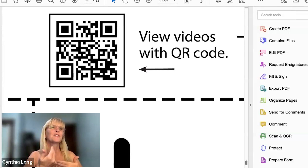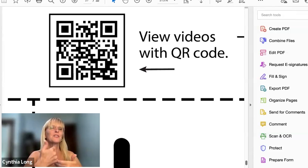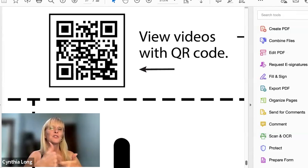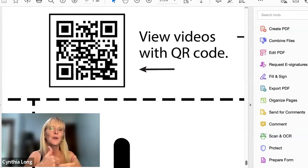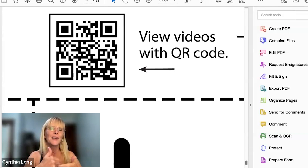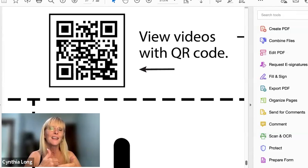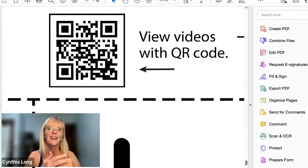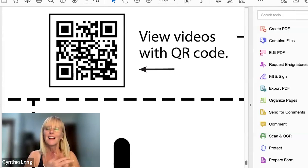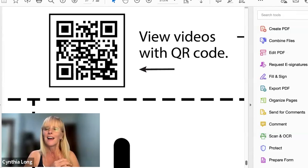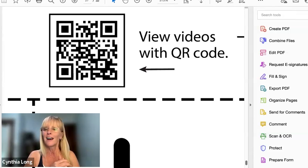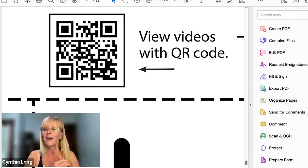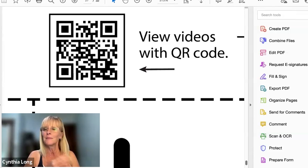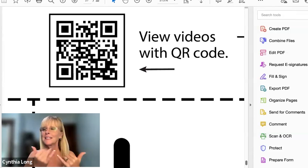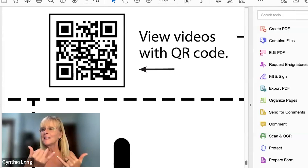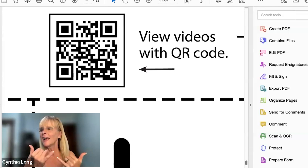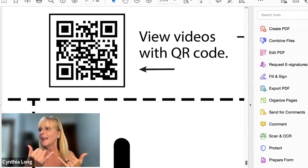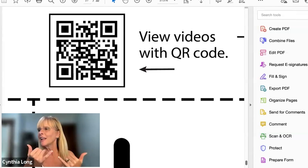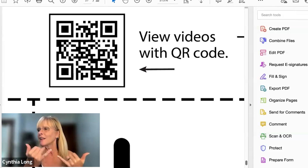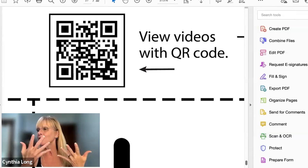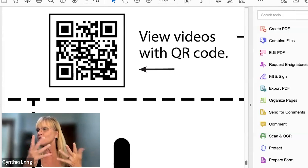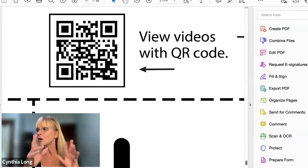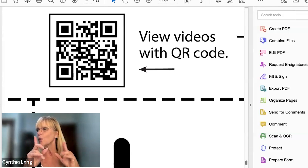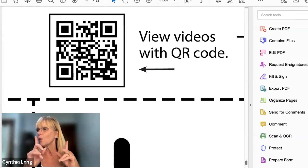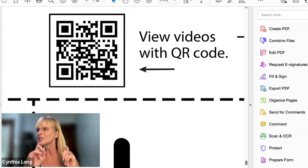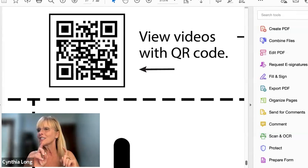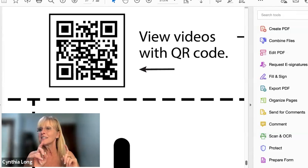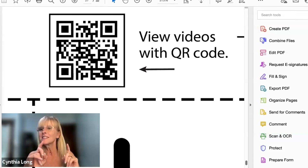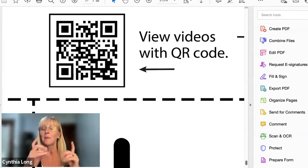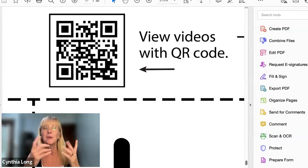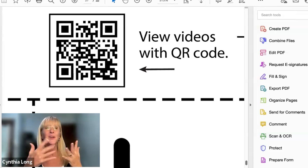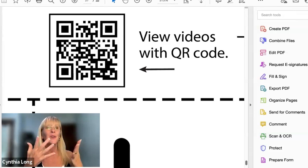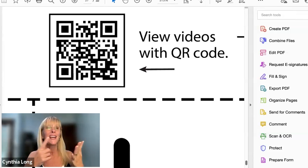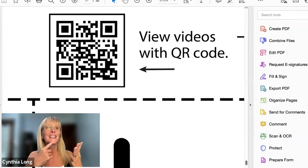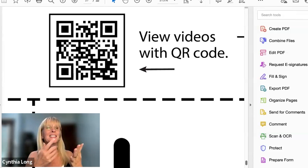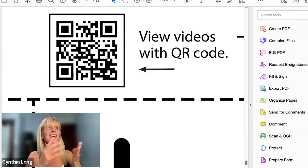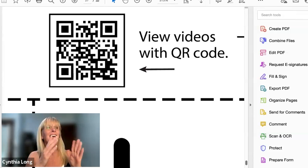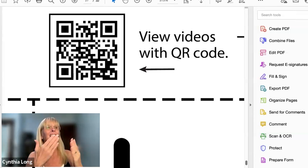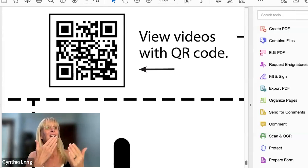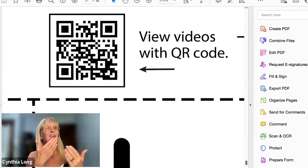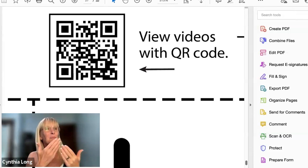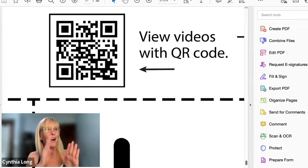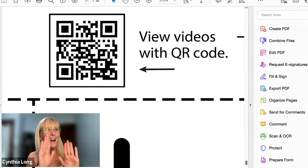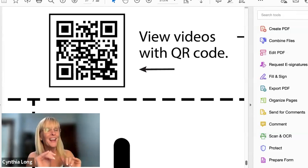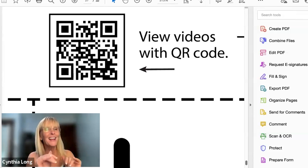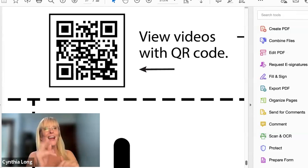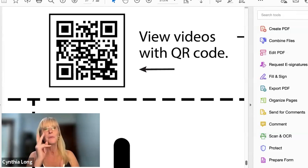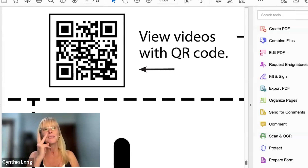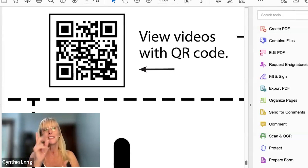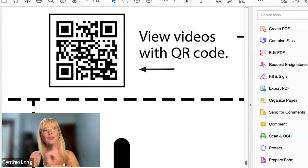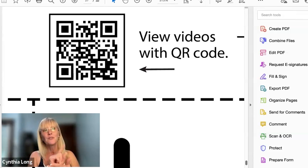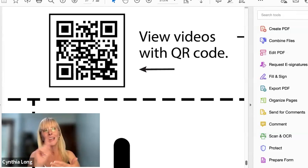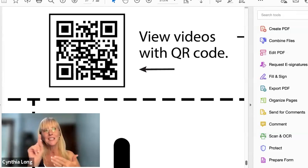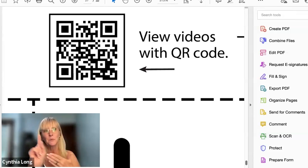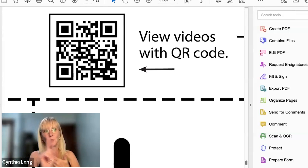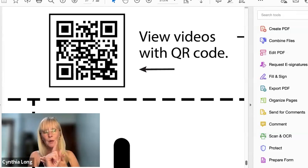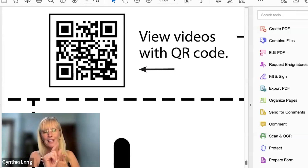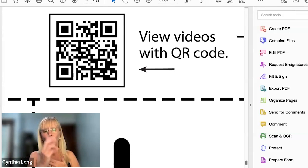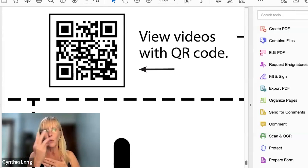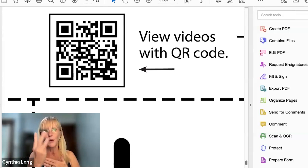for joining today. And if there's no questions, I'm going to go ahead and say goodbye, and I will see you next week on